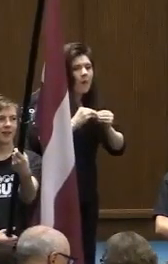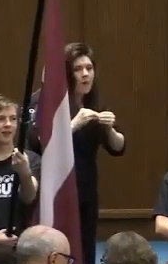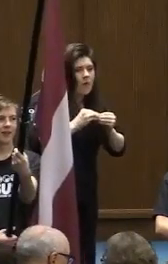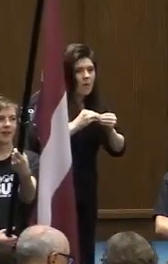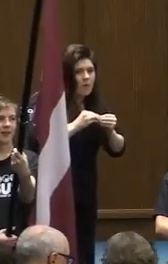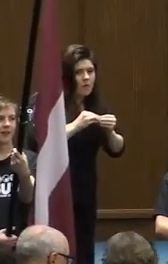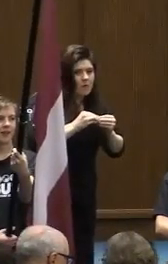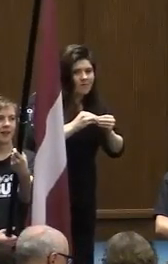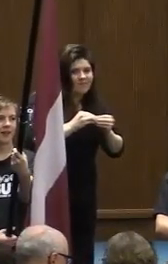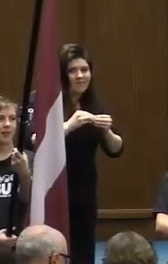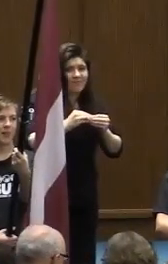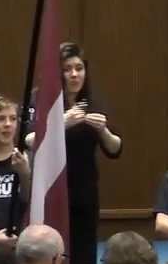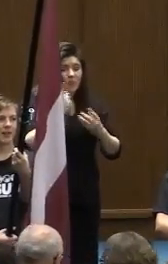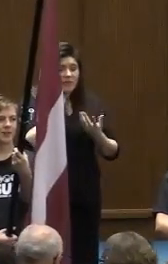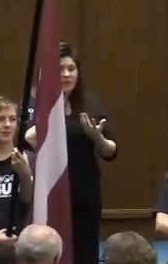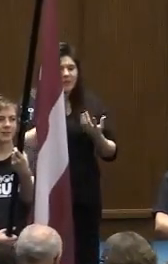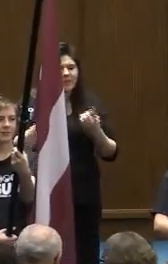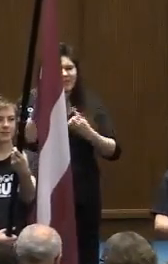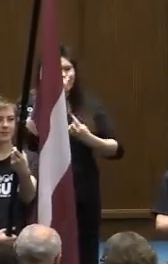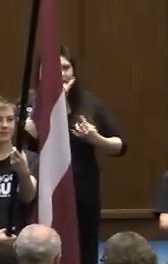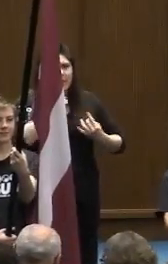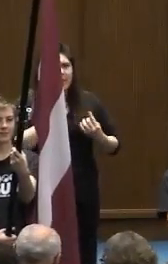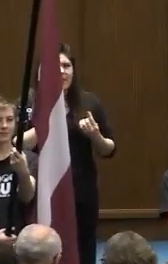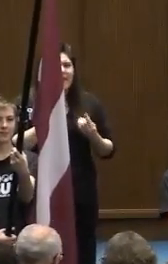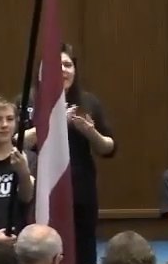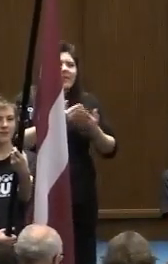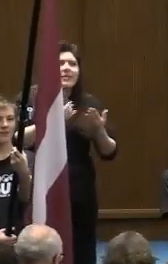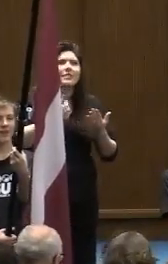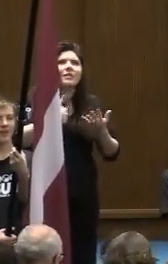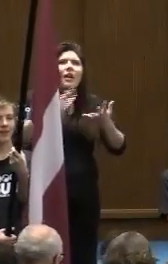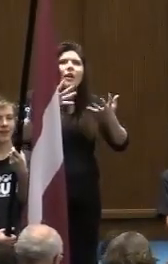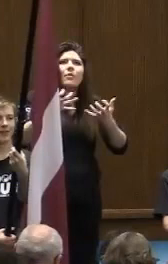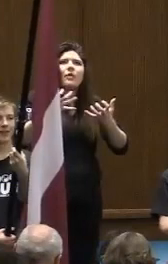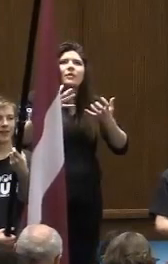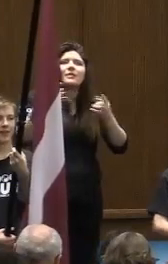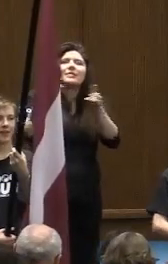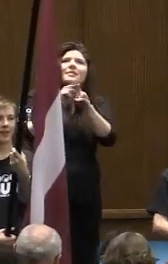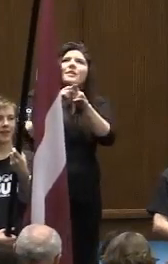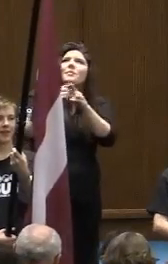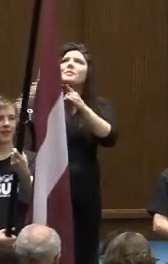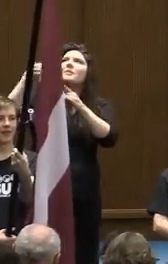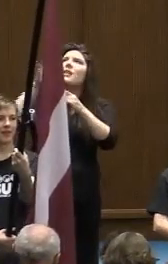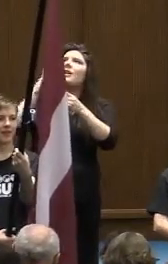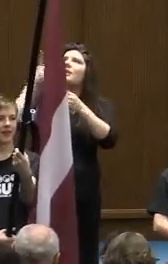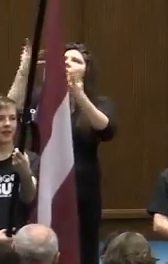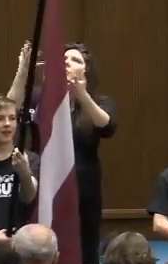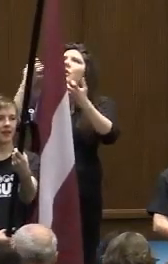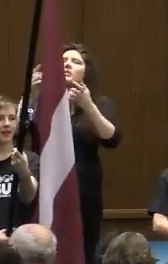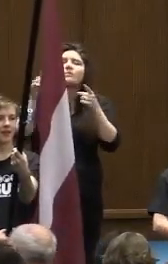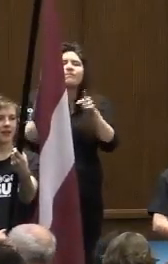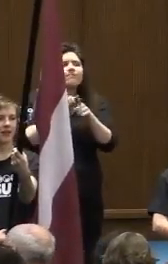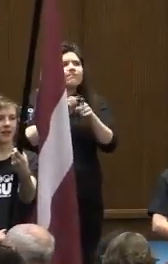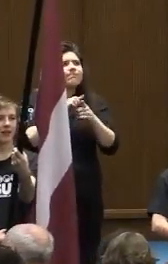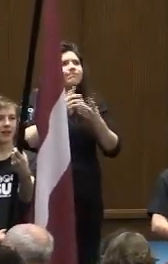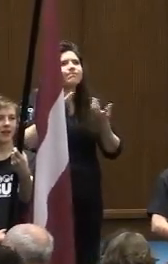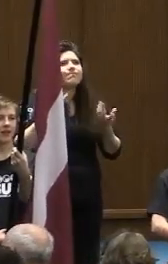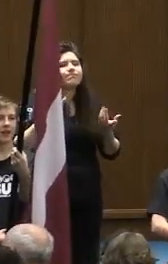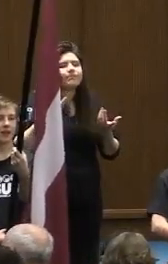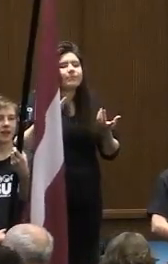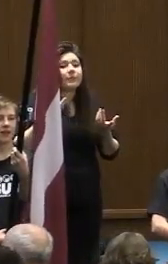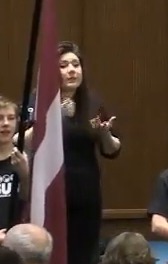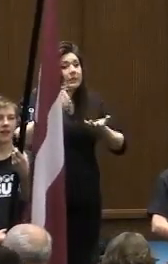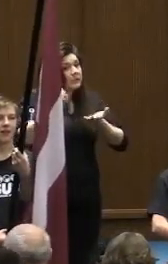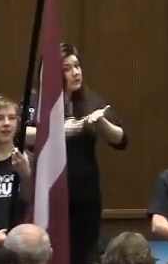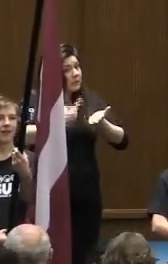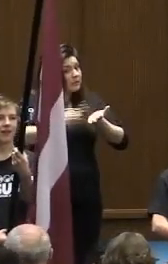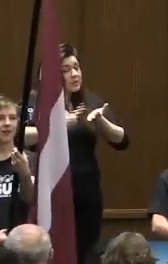But lately I've been thinking about, are the things that I want the same things that God wants? And you see,